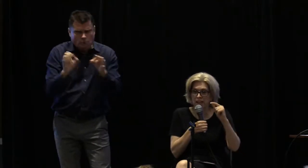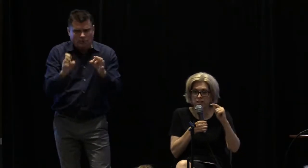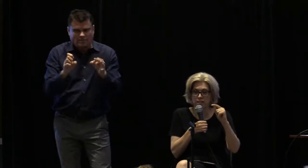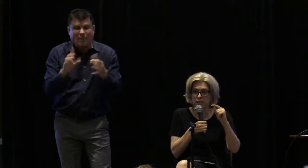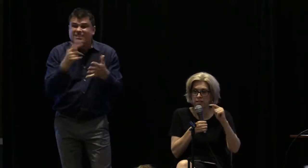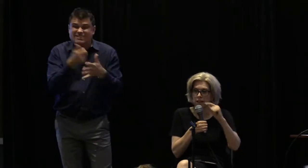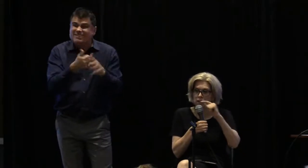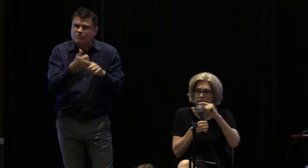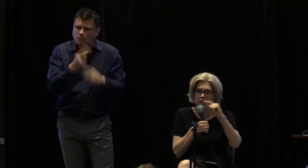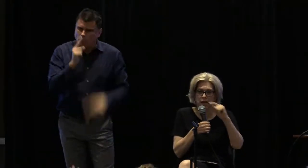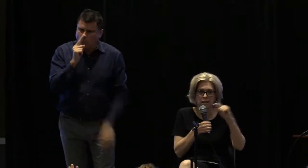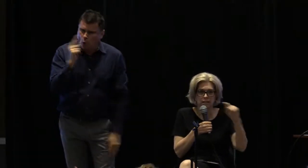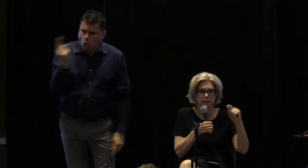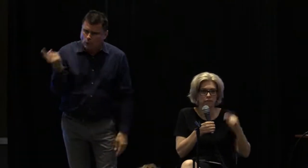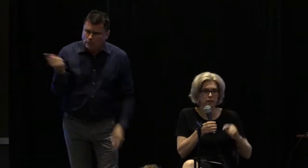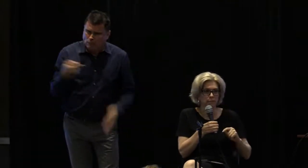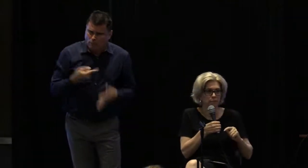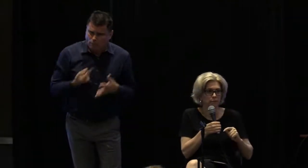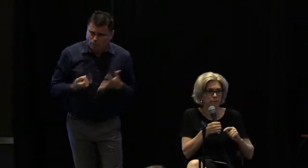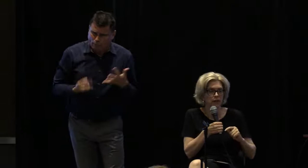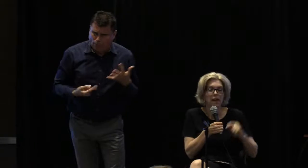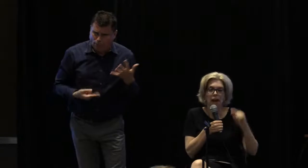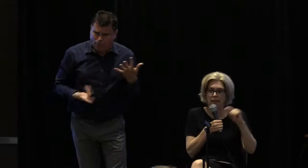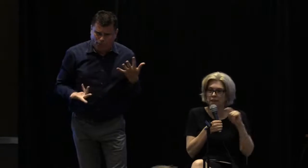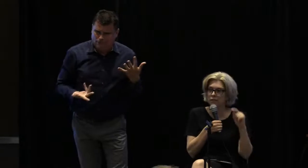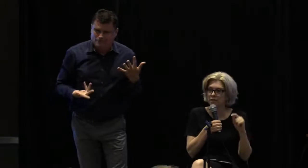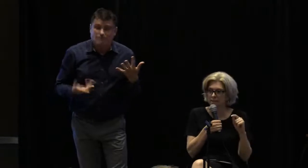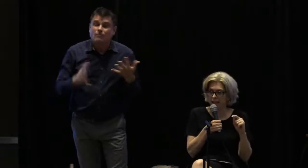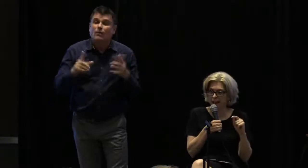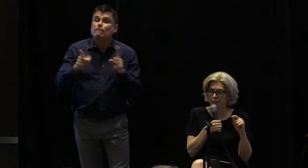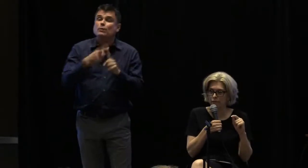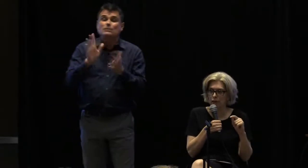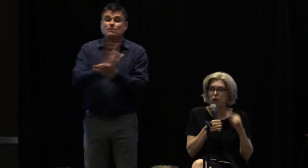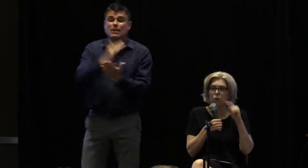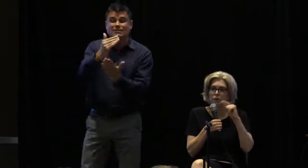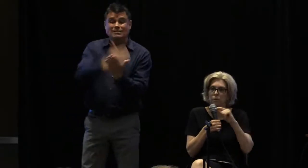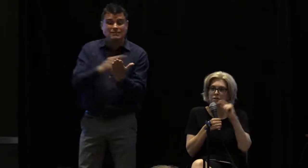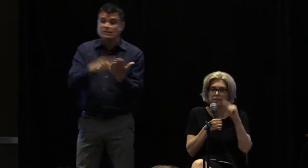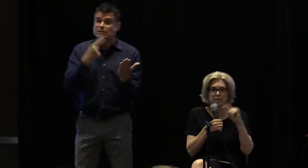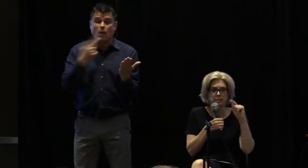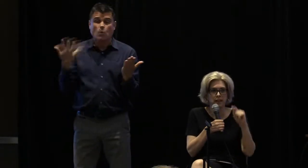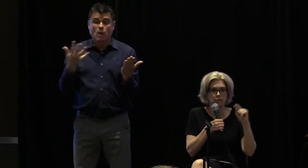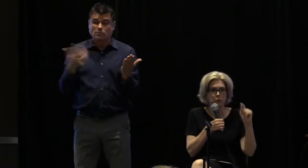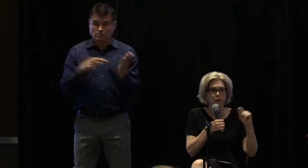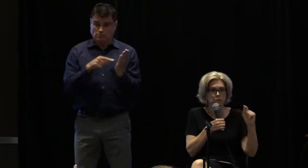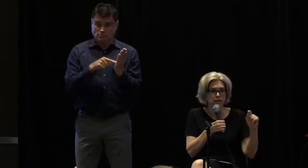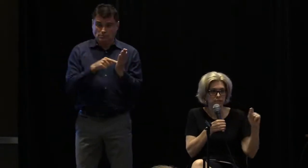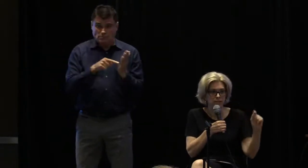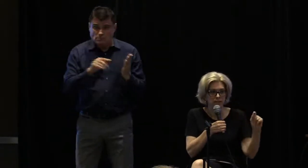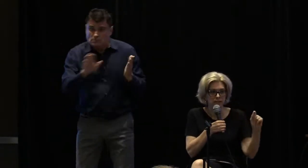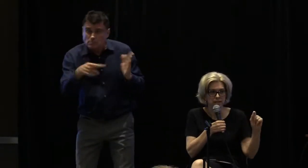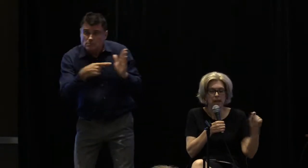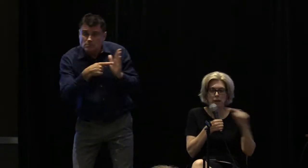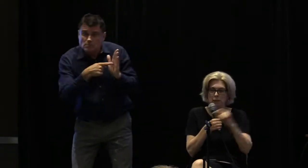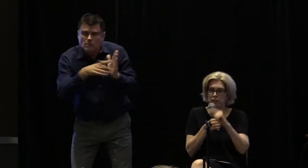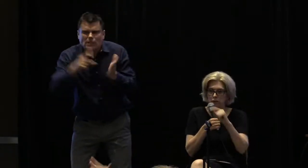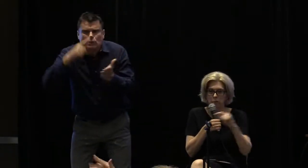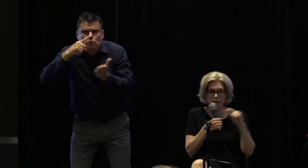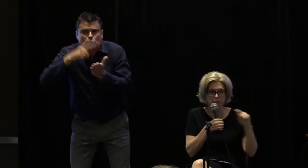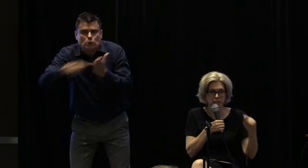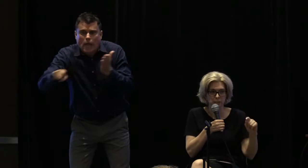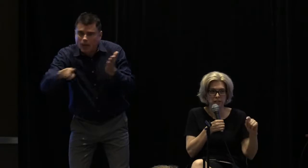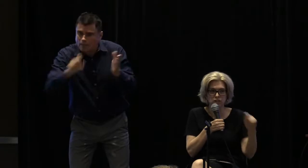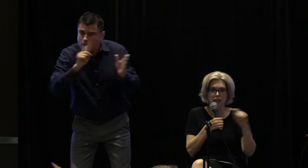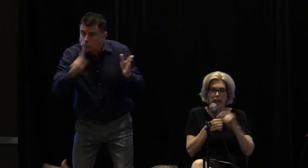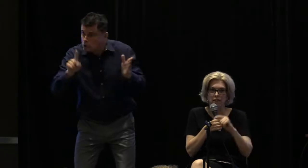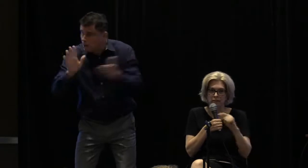front page it says, check against delivery. And that's for the staff, who are supposed to listen to every word the minister says and make sure it